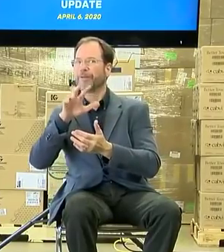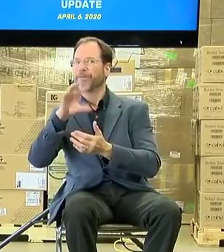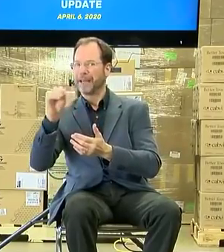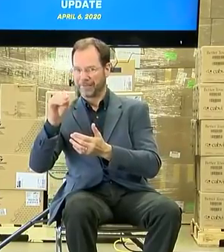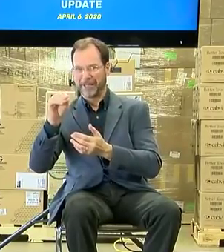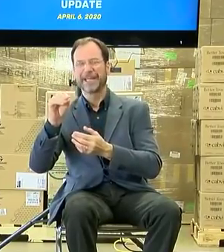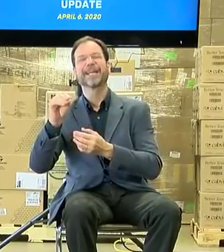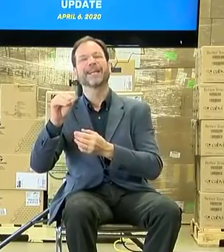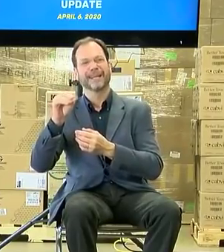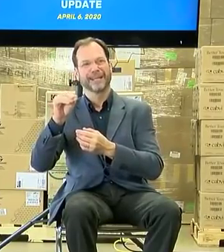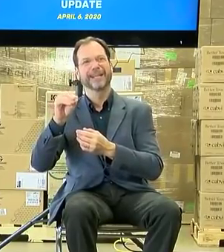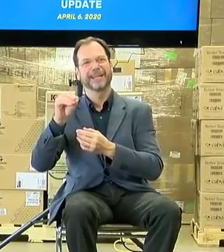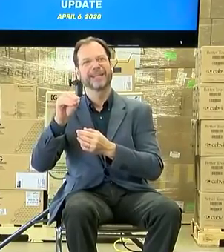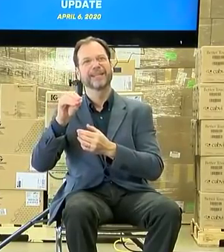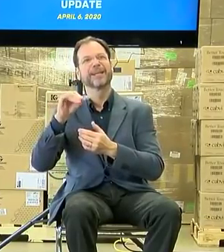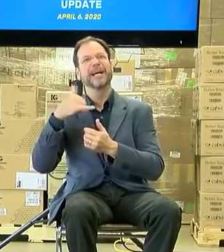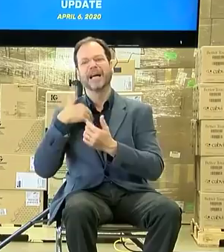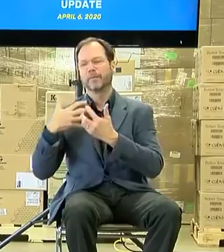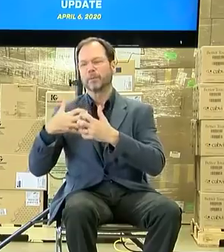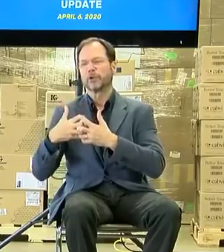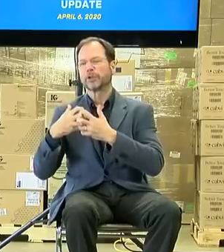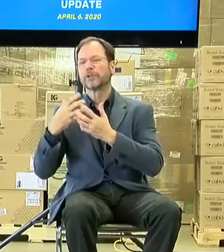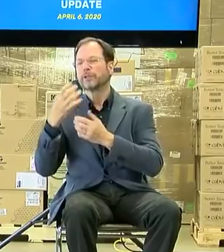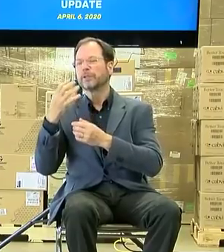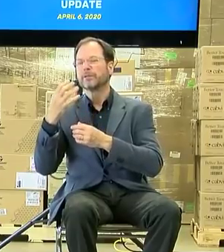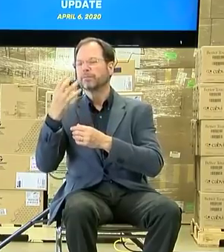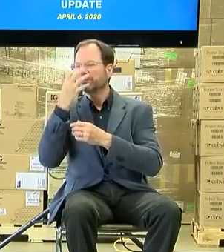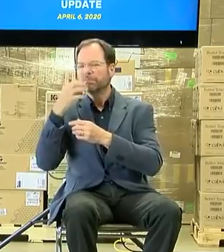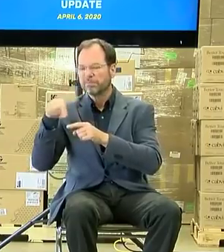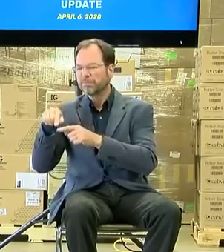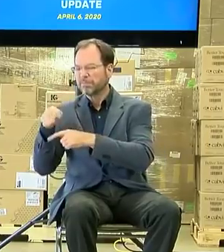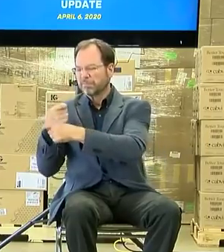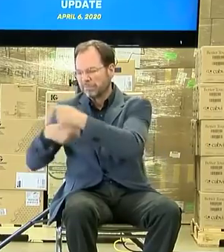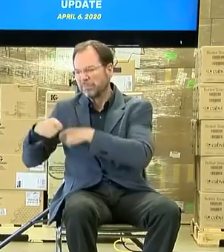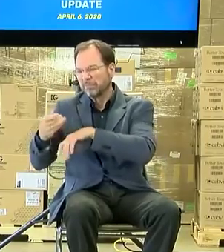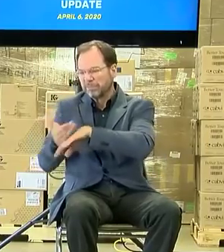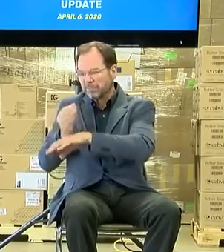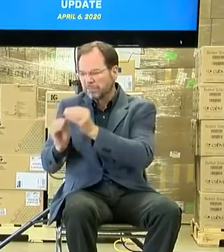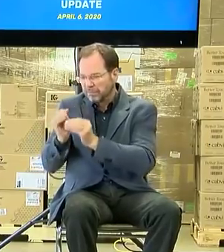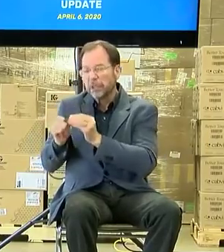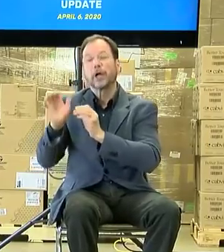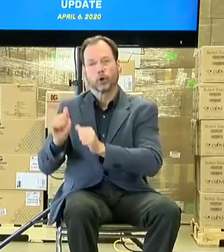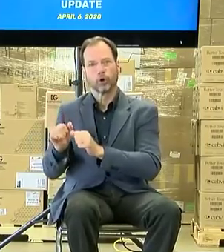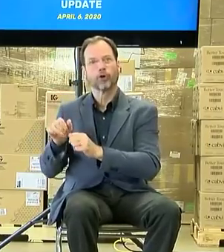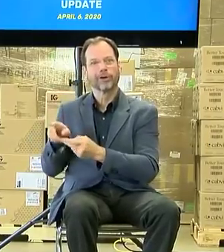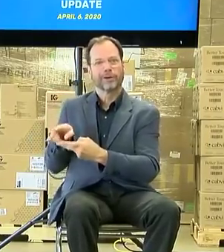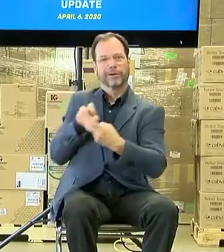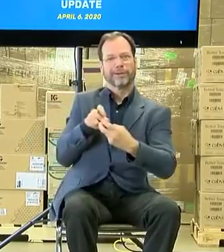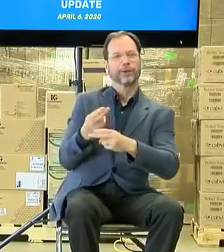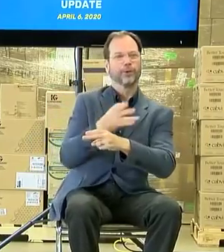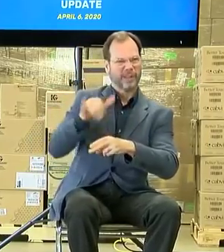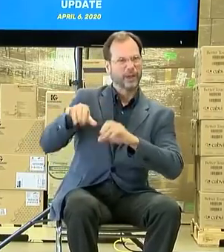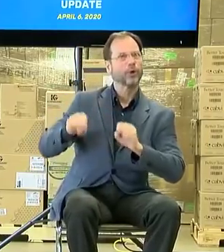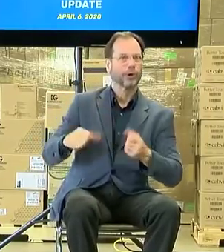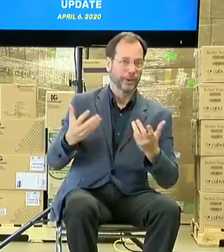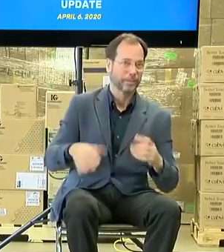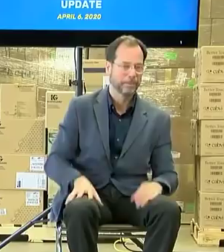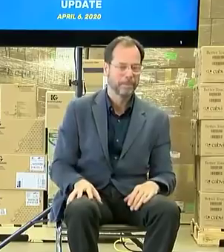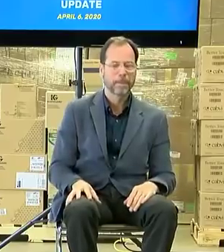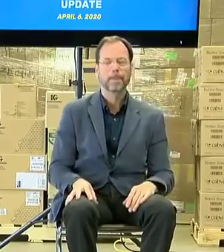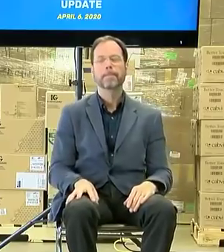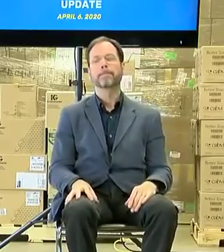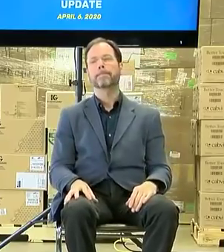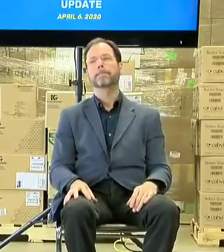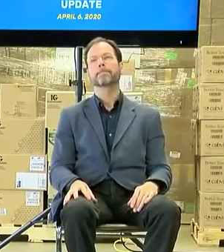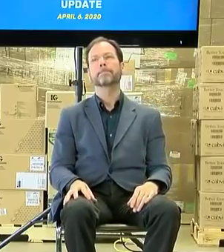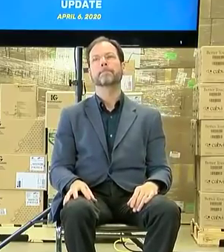7,350 anesthesia machines with vents that could be used if needed. Now,